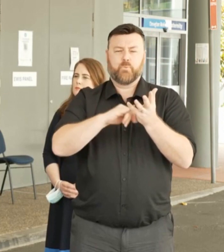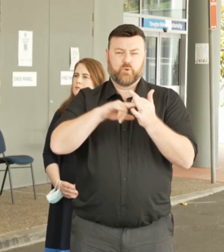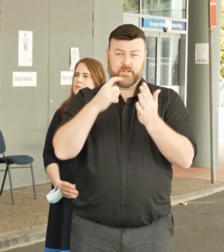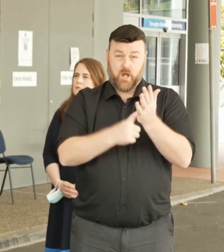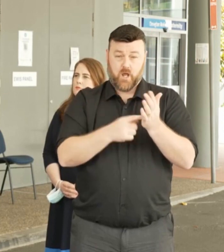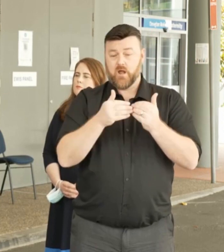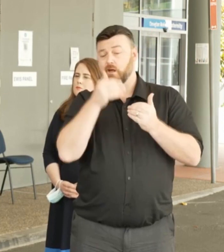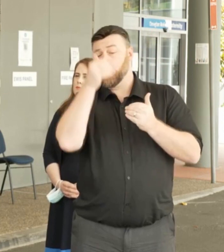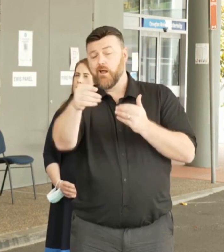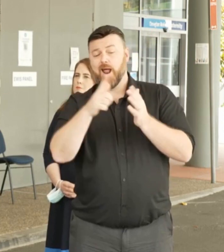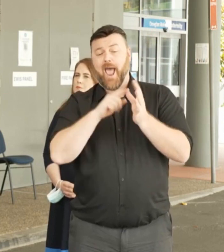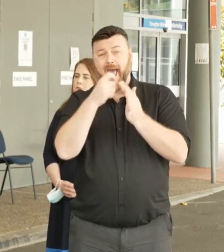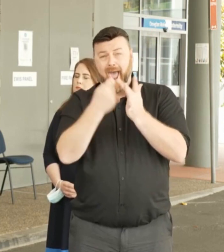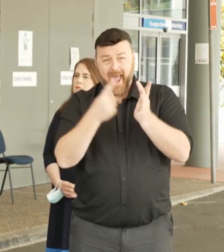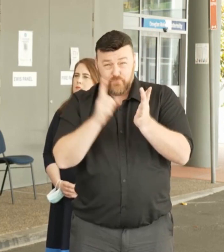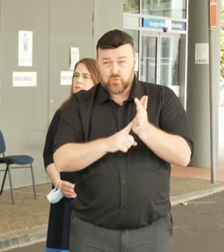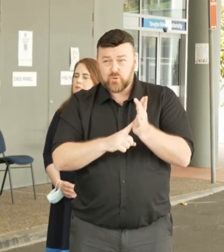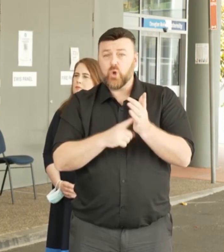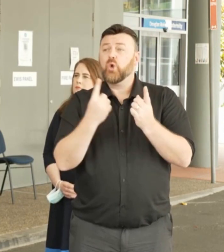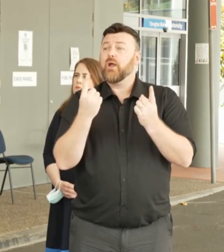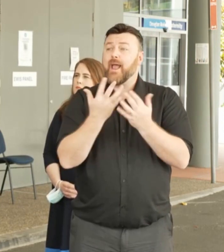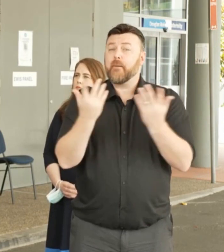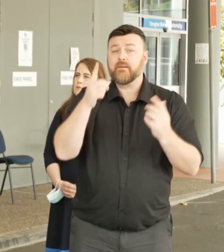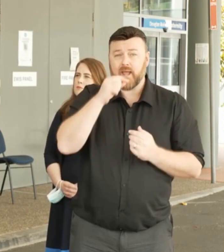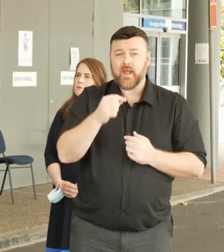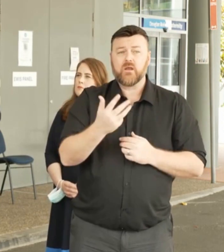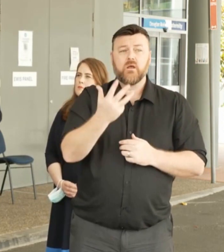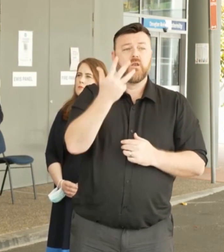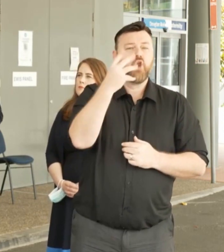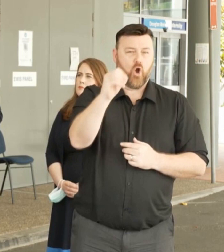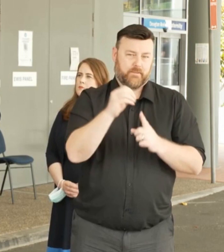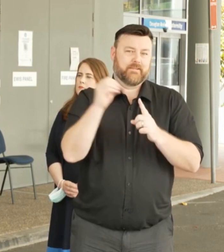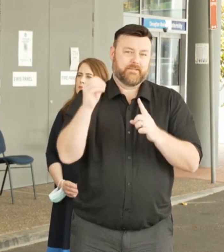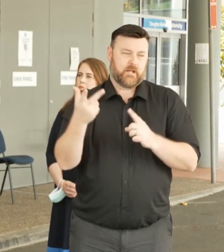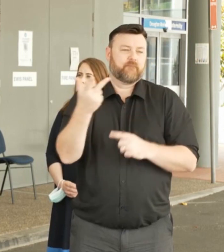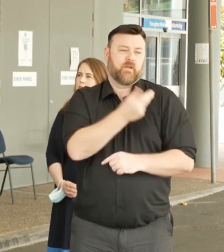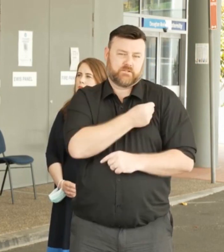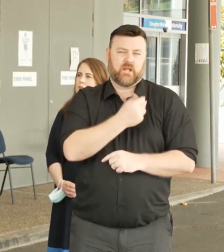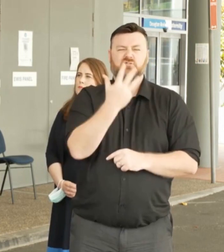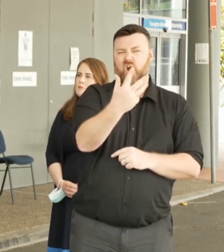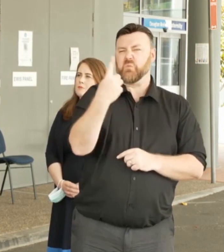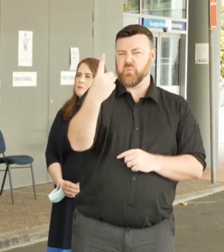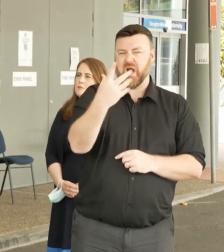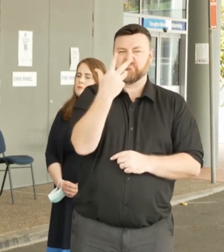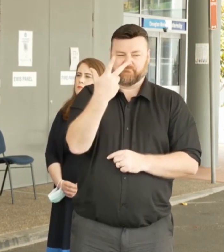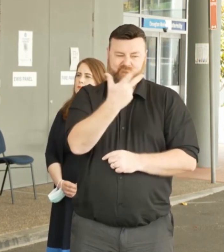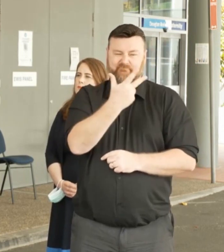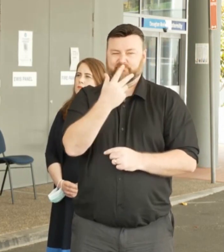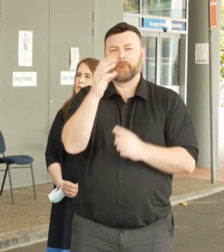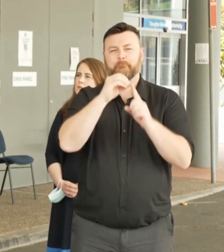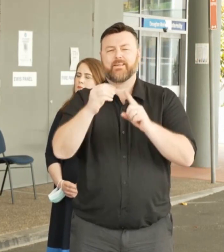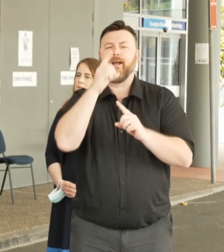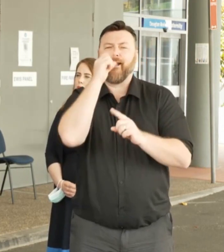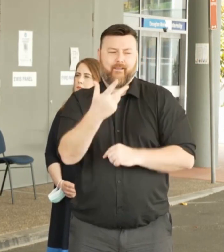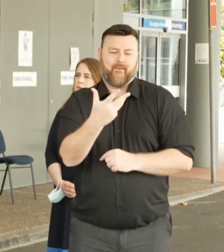91%. So that reflects the intensity of people's vaccinations last year, particularly between the early part of the year and